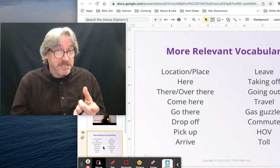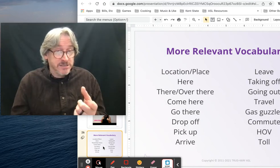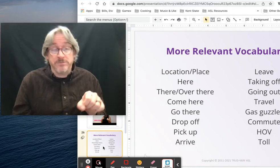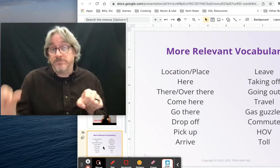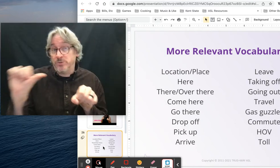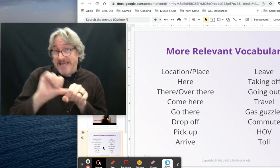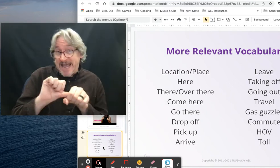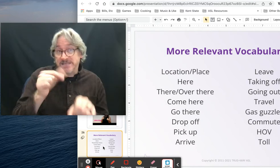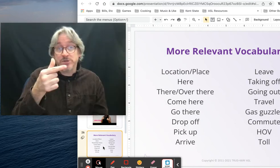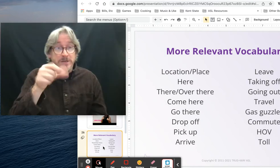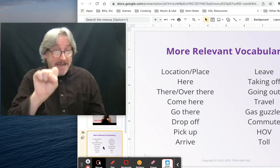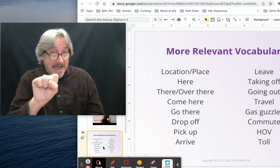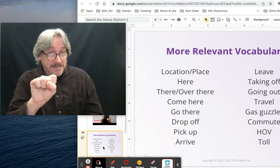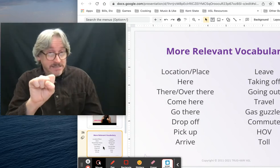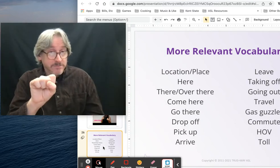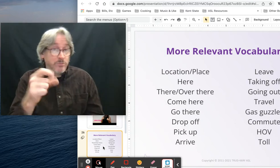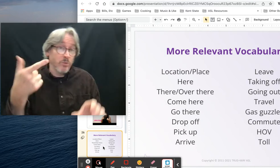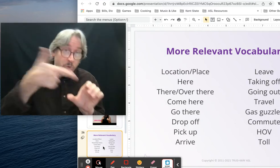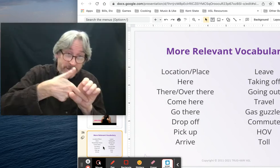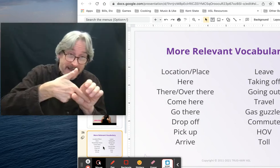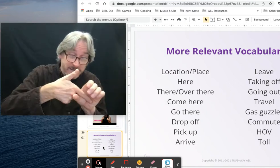Gas guzzler. So gas.